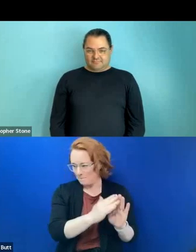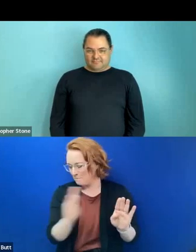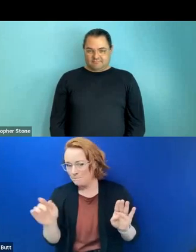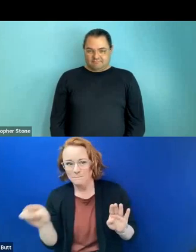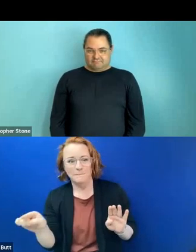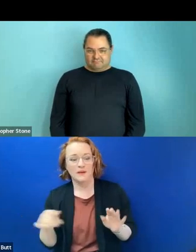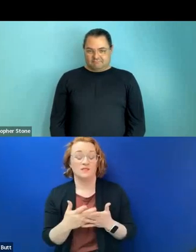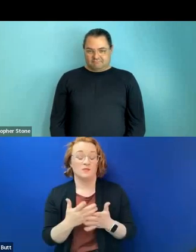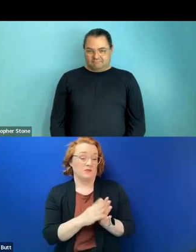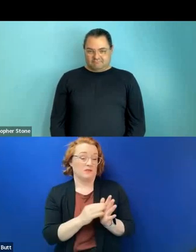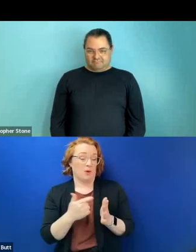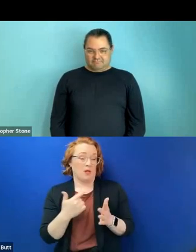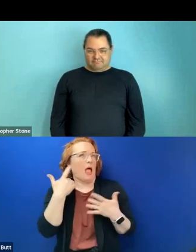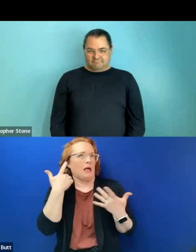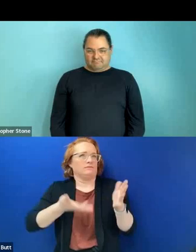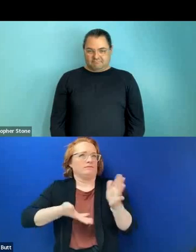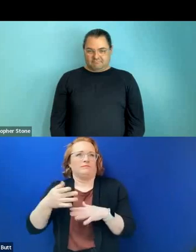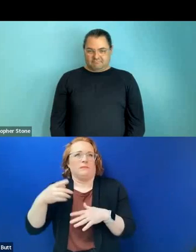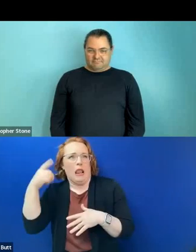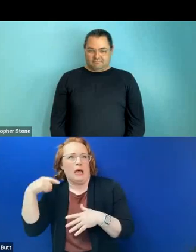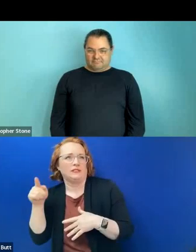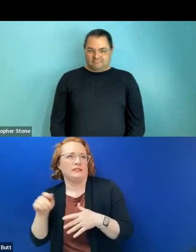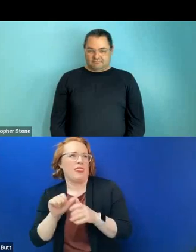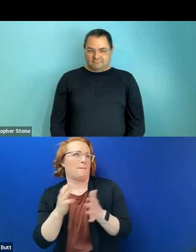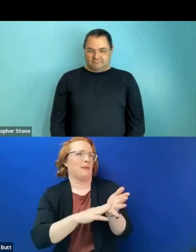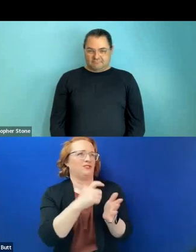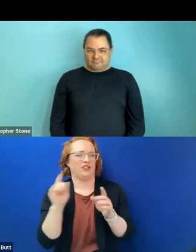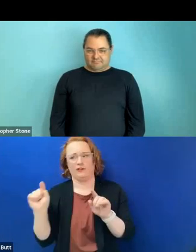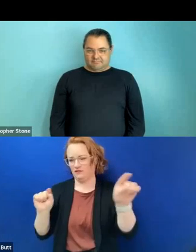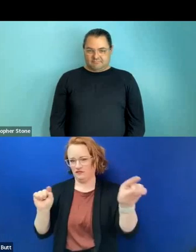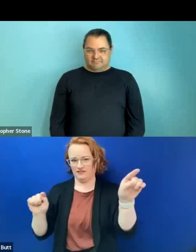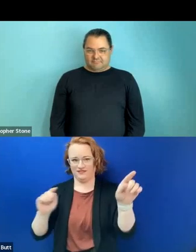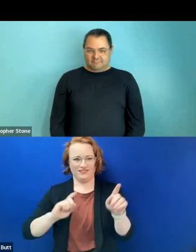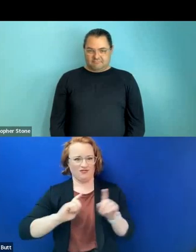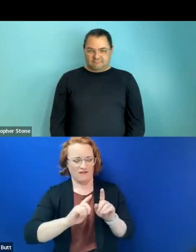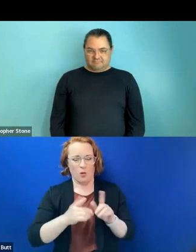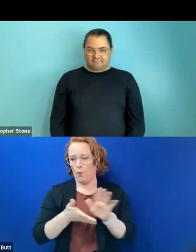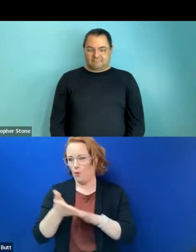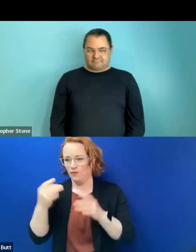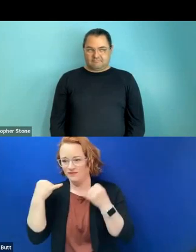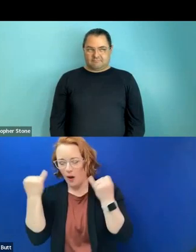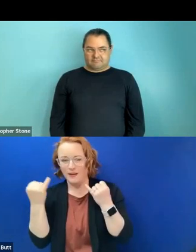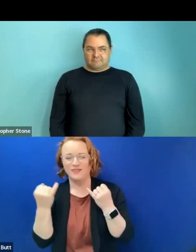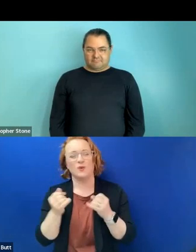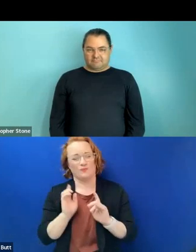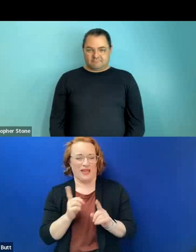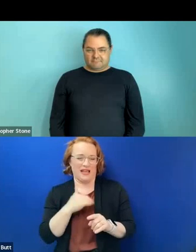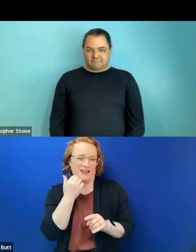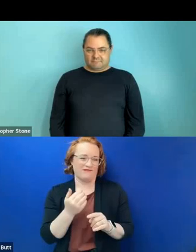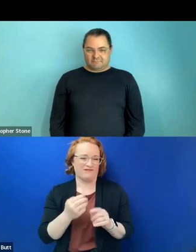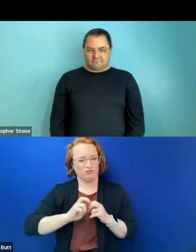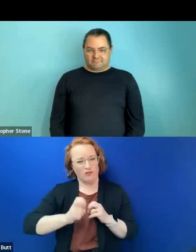booking, I don't know, in London one day and in Manchester the next, and in Derby the day after that, and then in 3 different